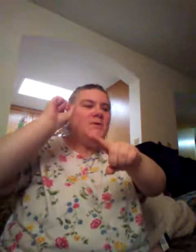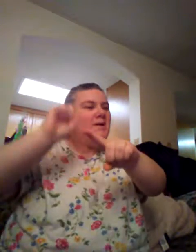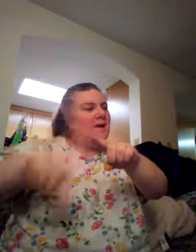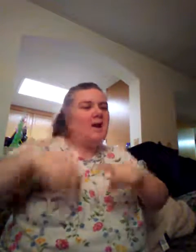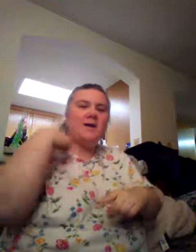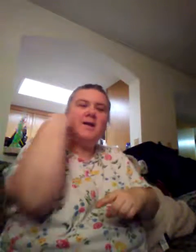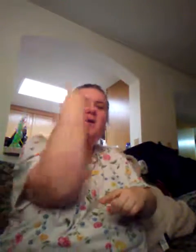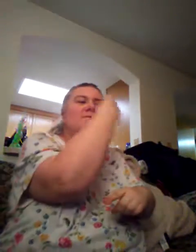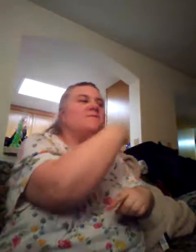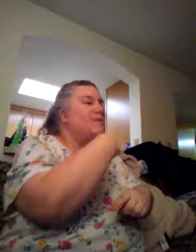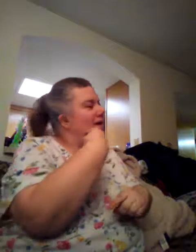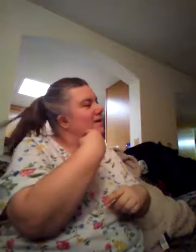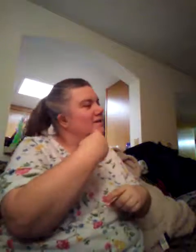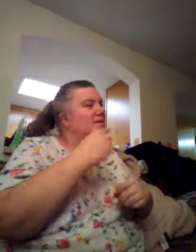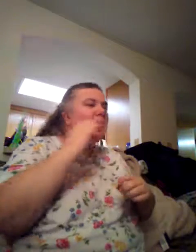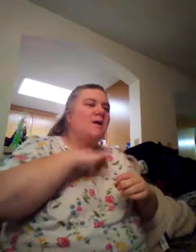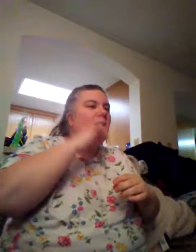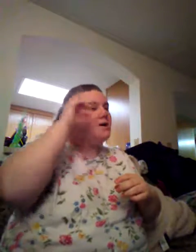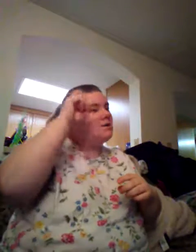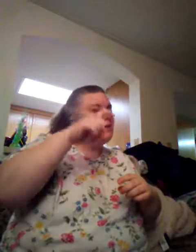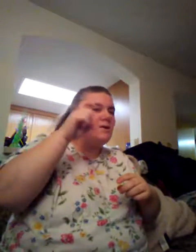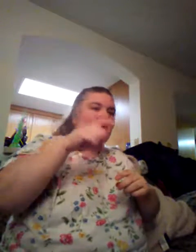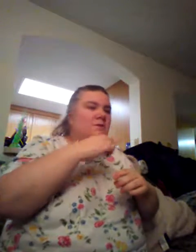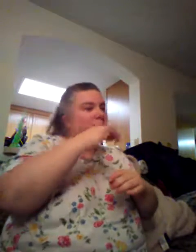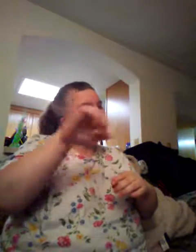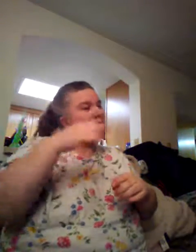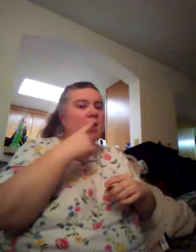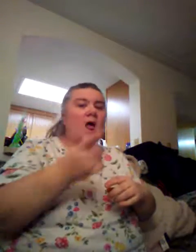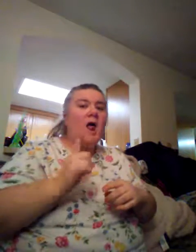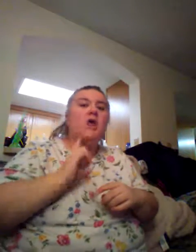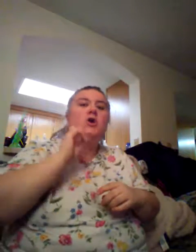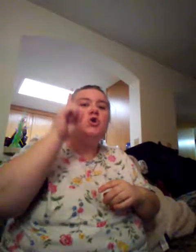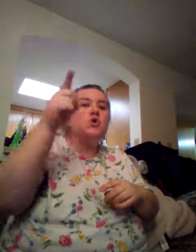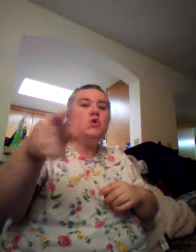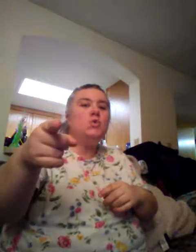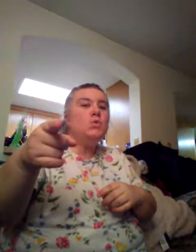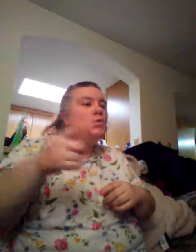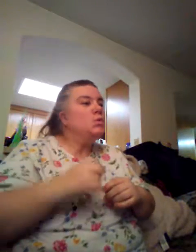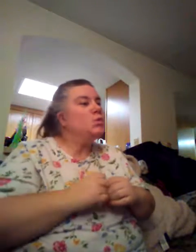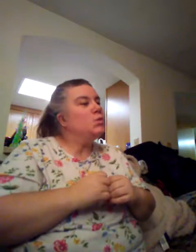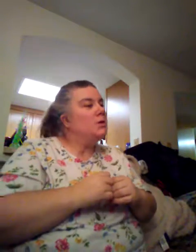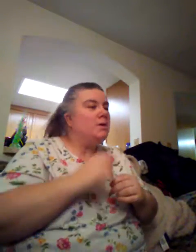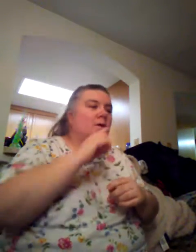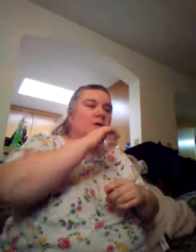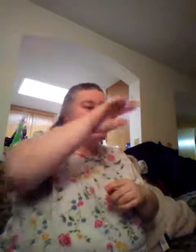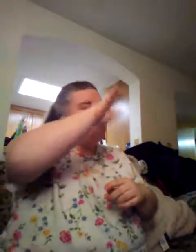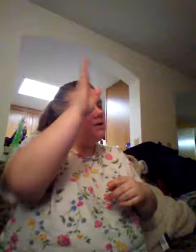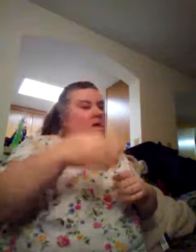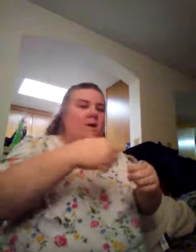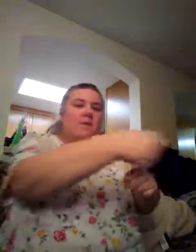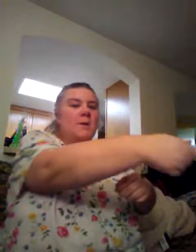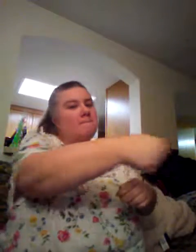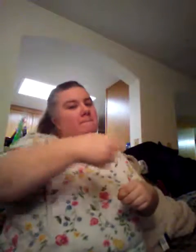can't face. And should they tell you. You'll never